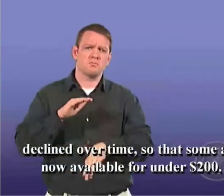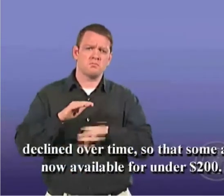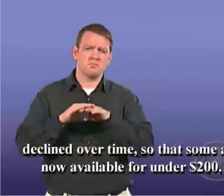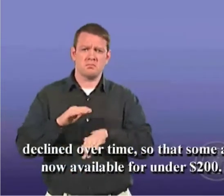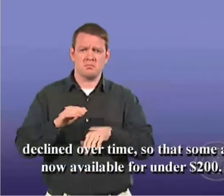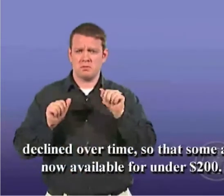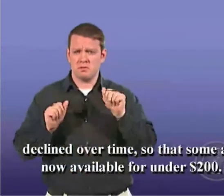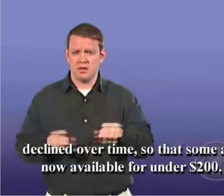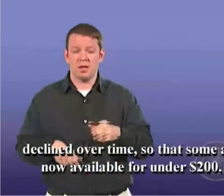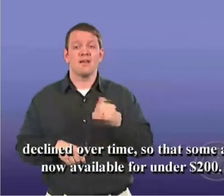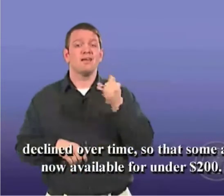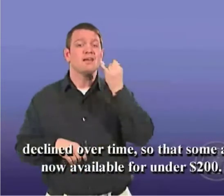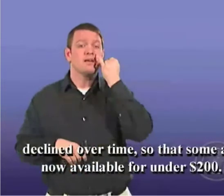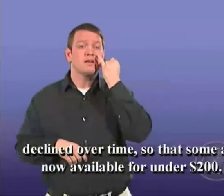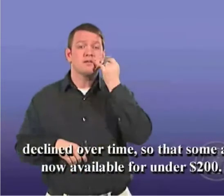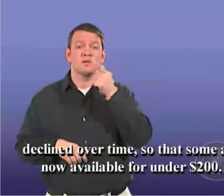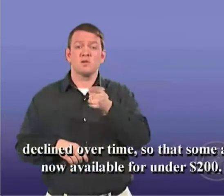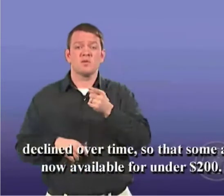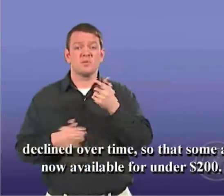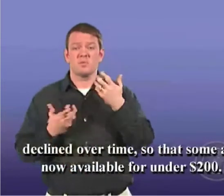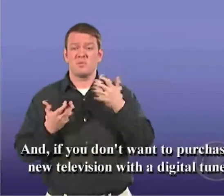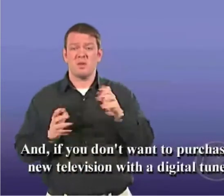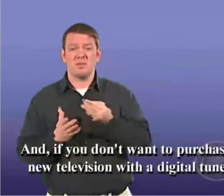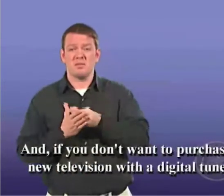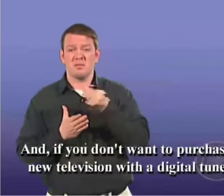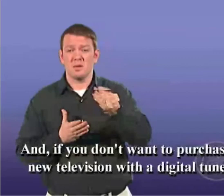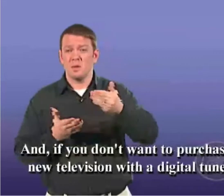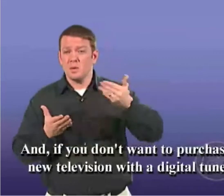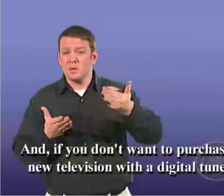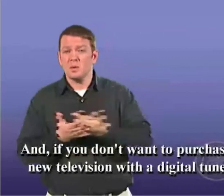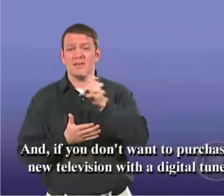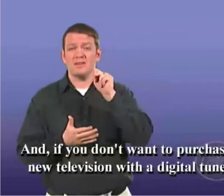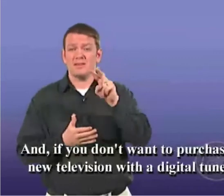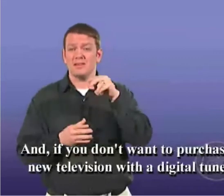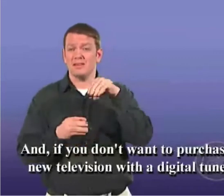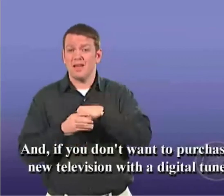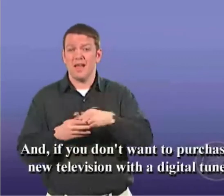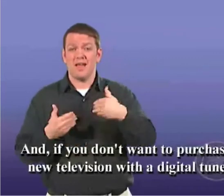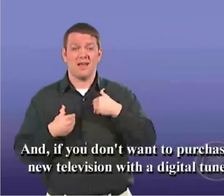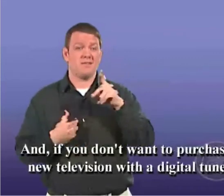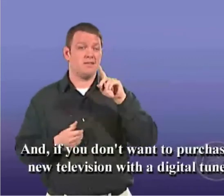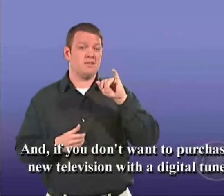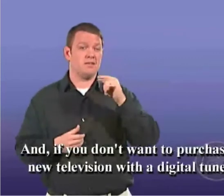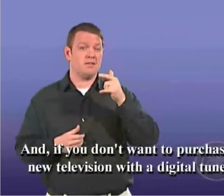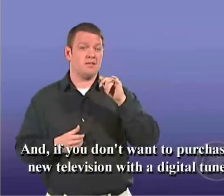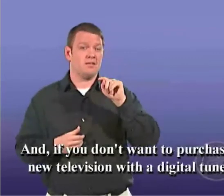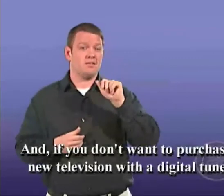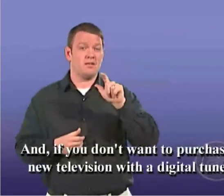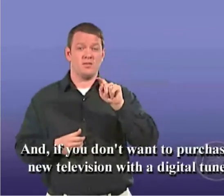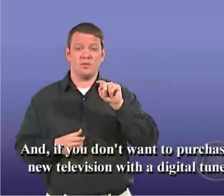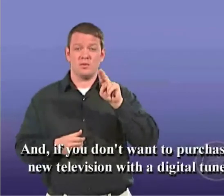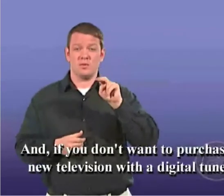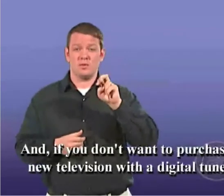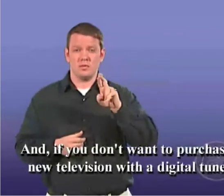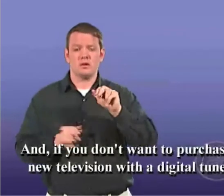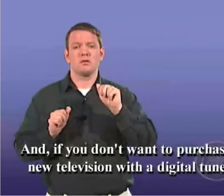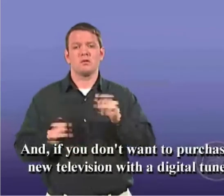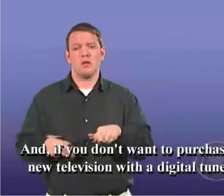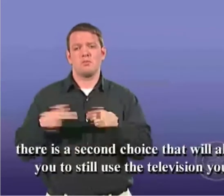now available for under $200. And if you don't want to purchase a new television with a digital tuner,